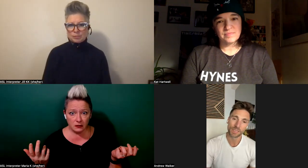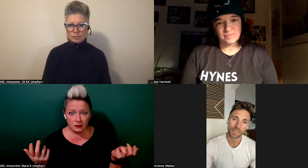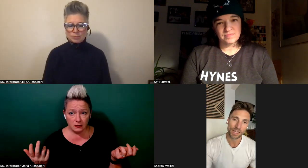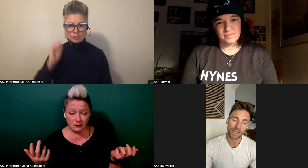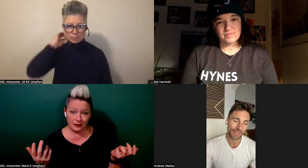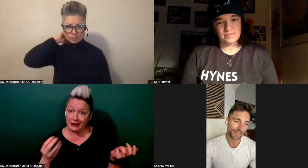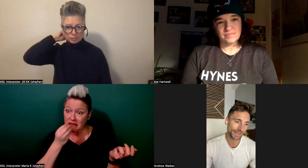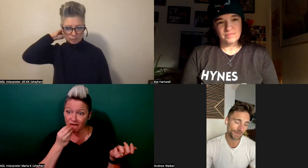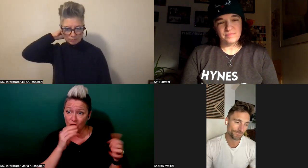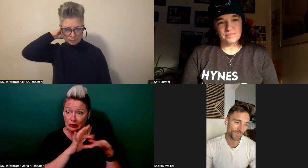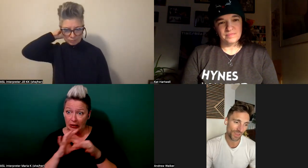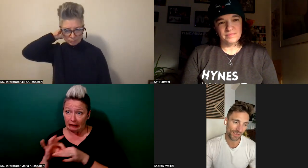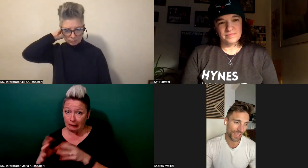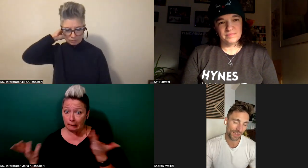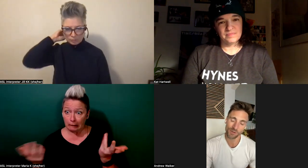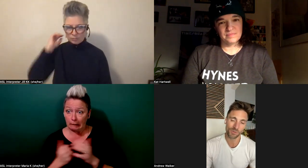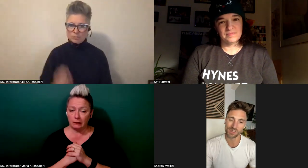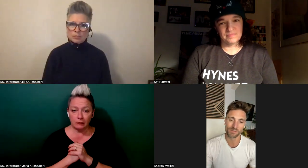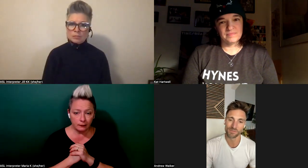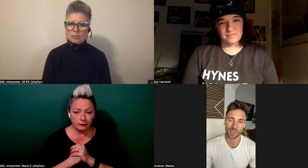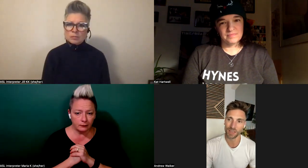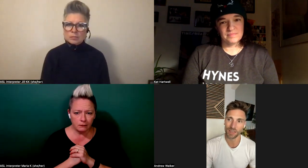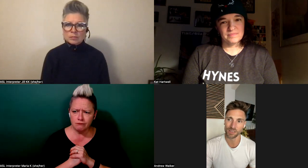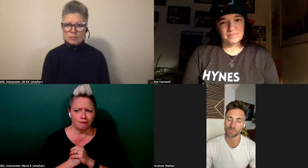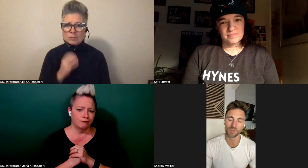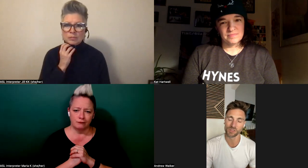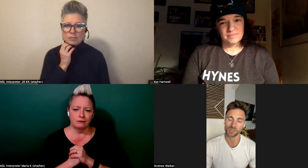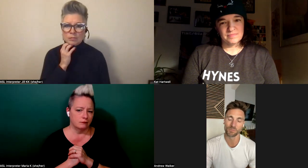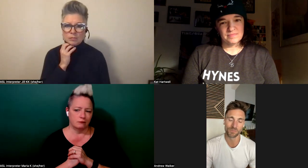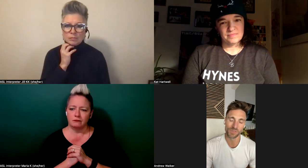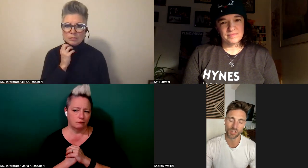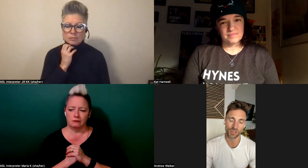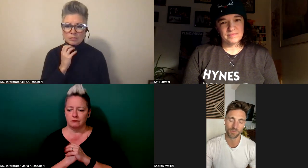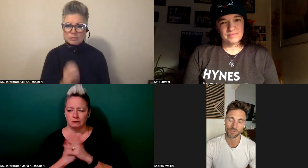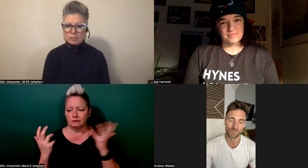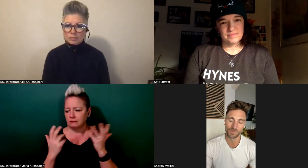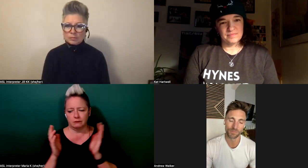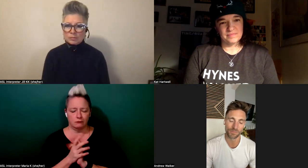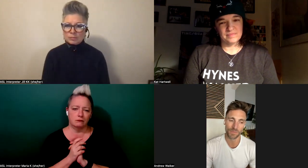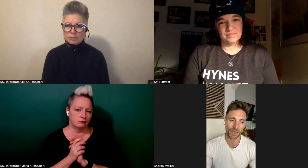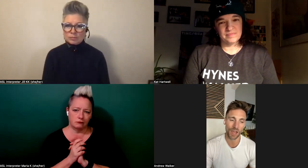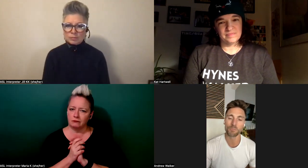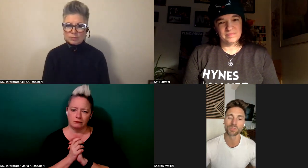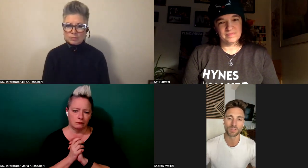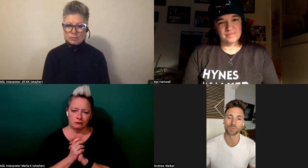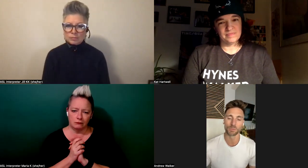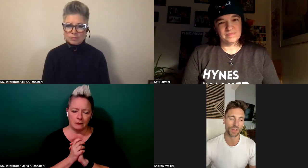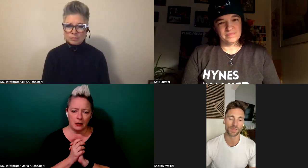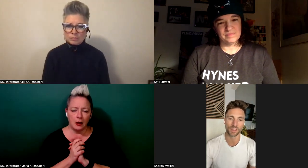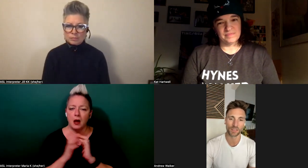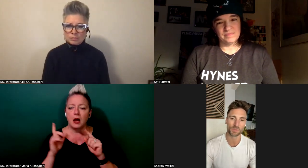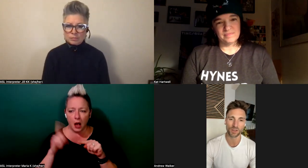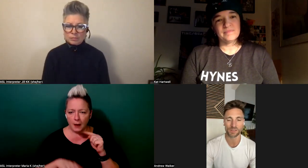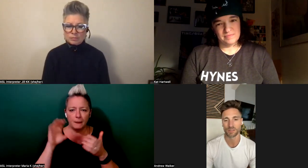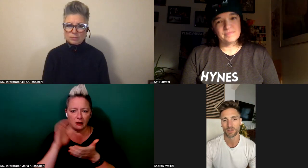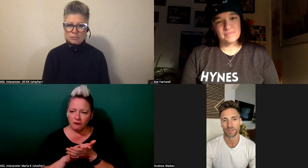chain. And yeah, it was just such an unbelievably